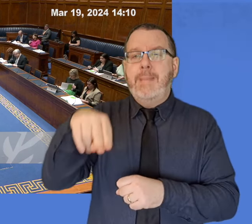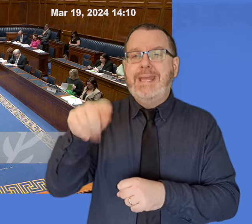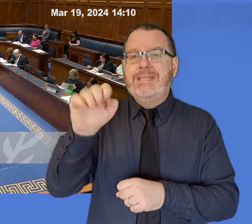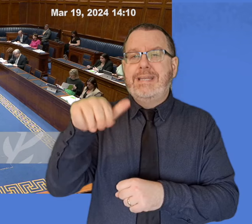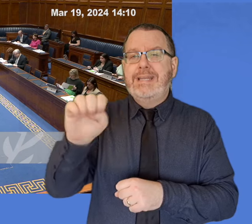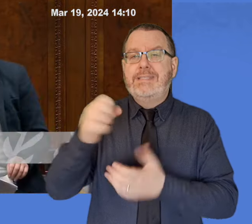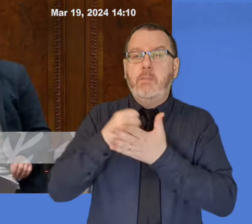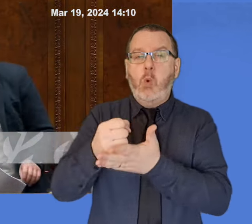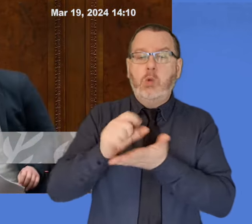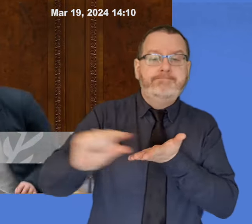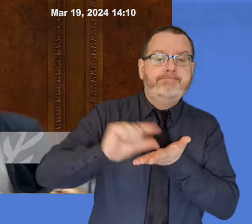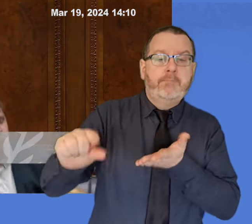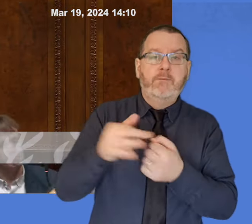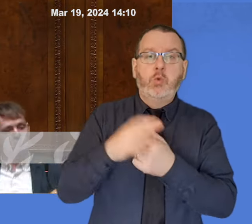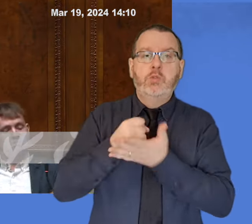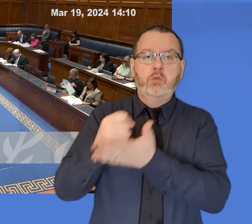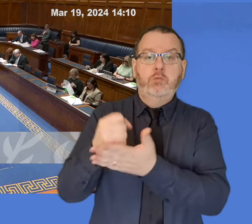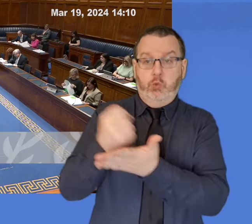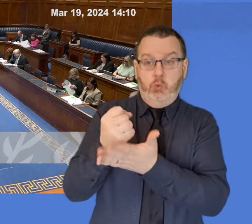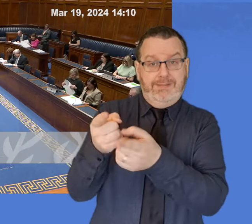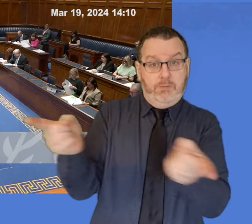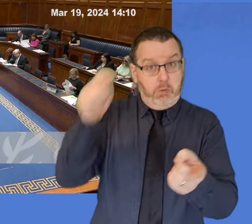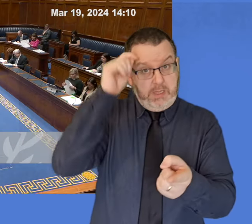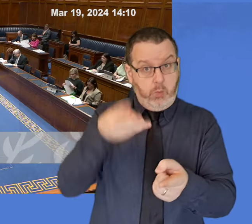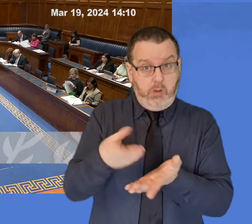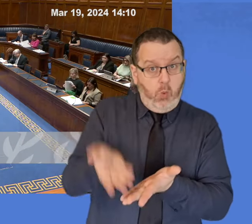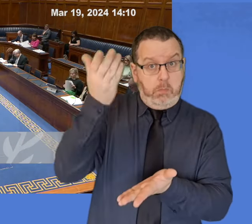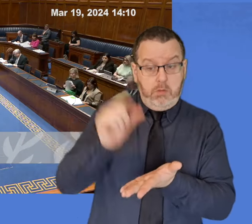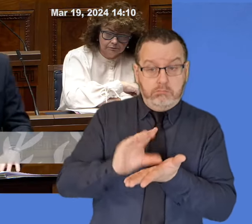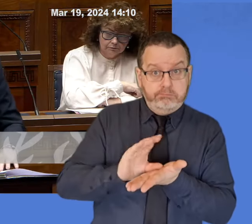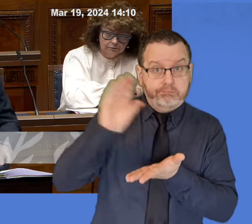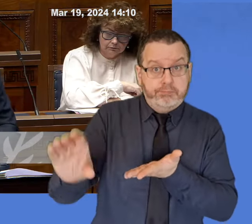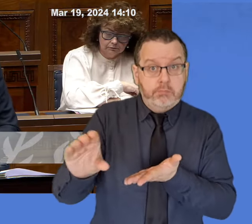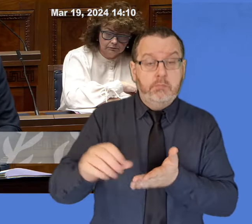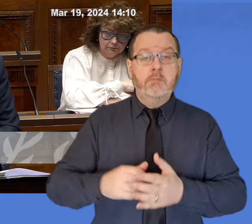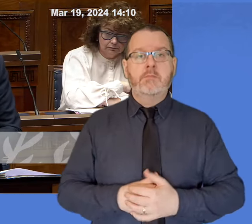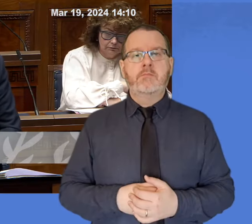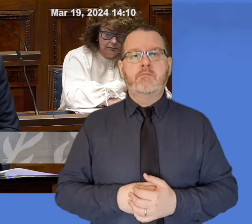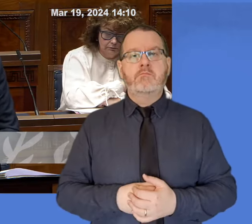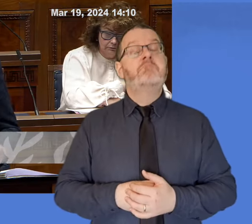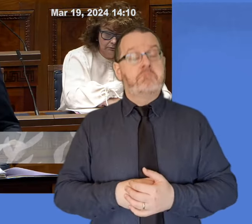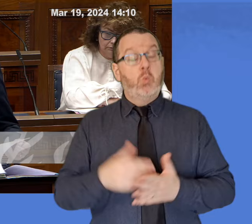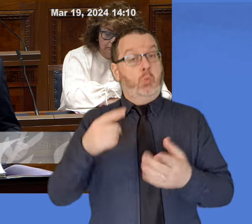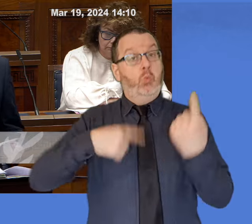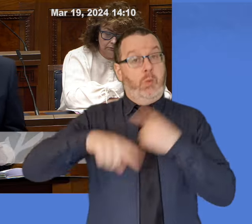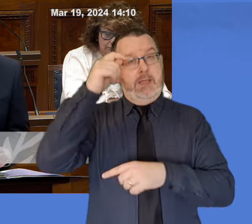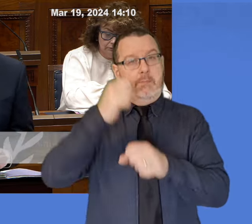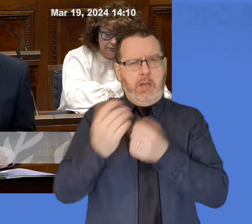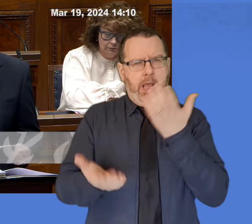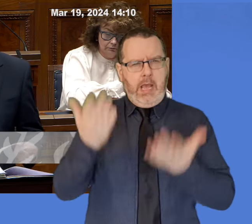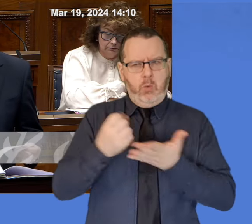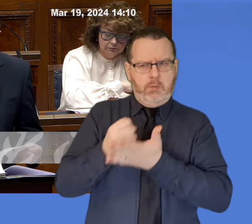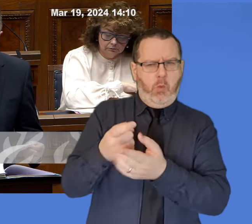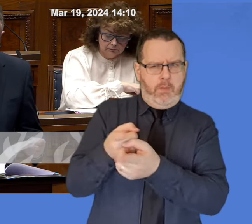maintenance support for students? Minister. Yes, I will. We are looking at ways to try and provide